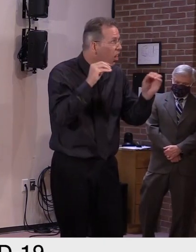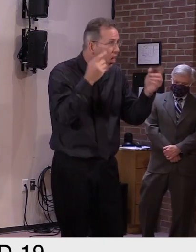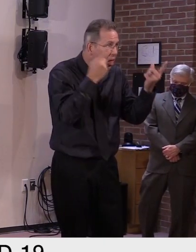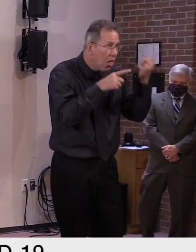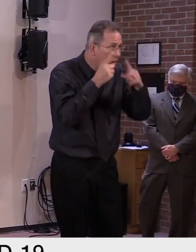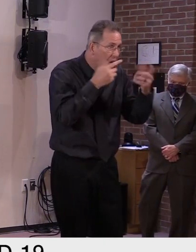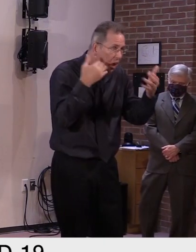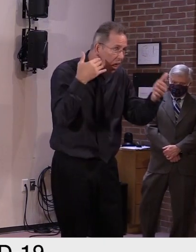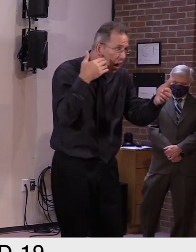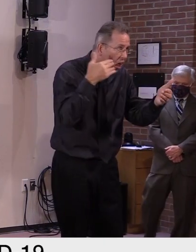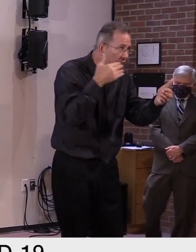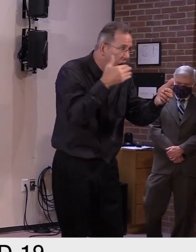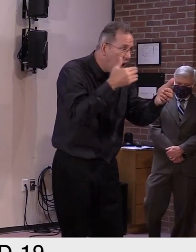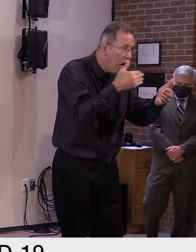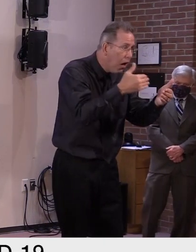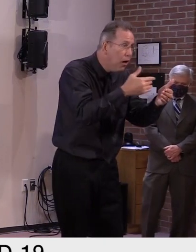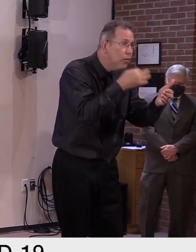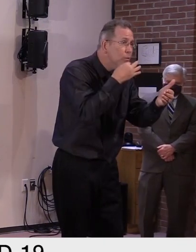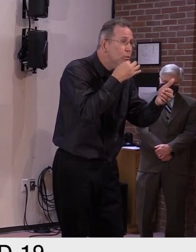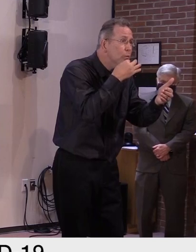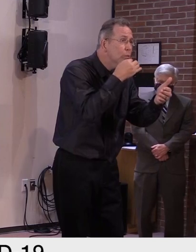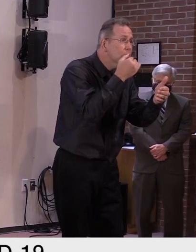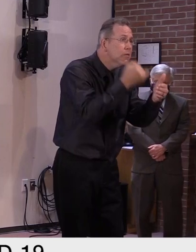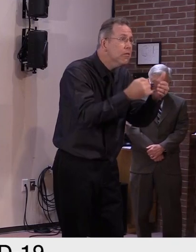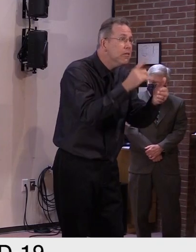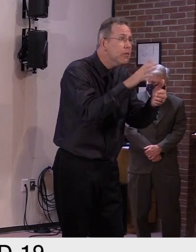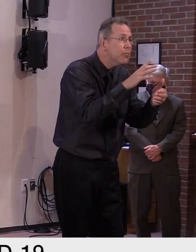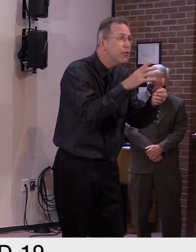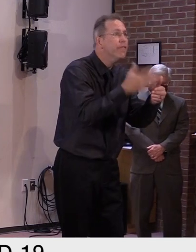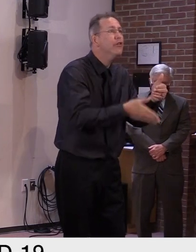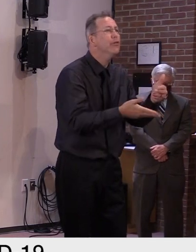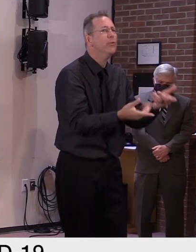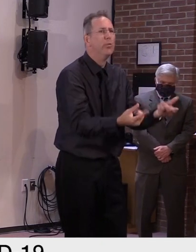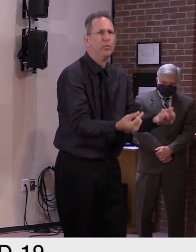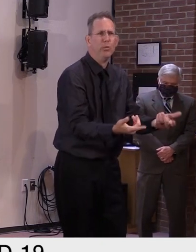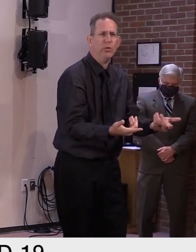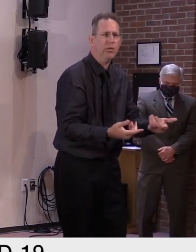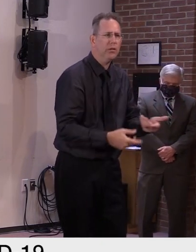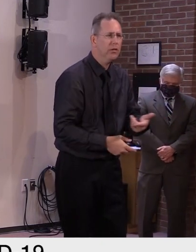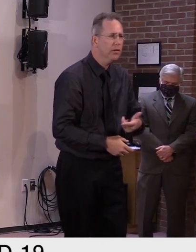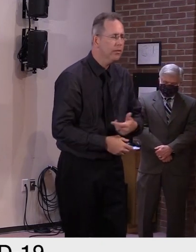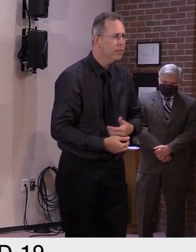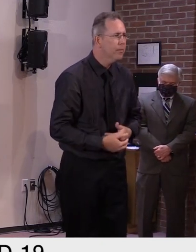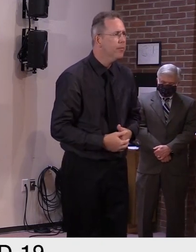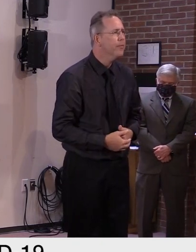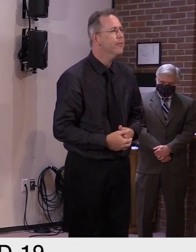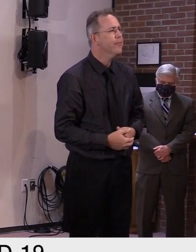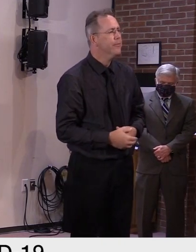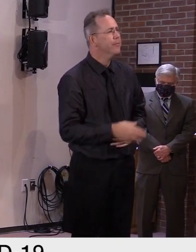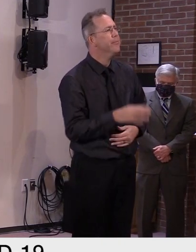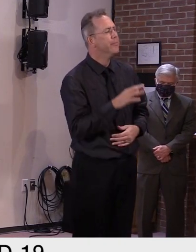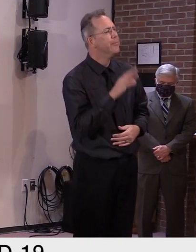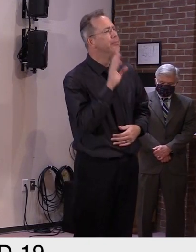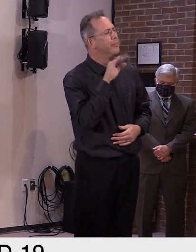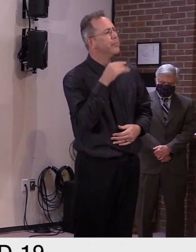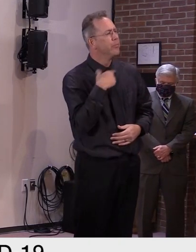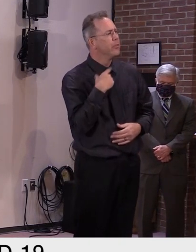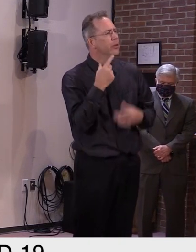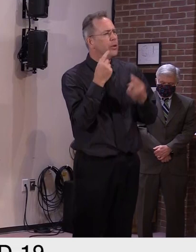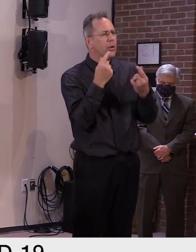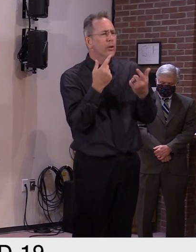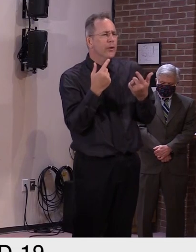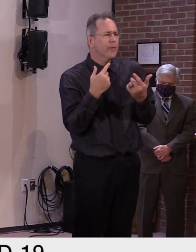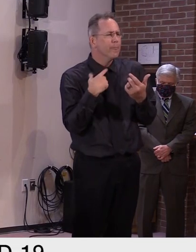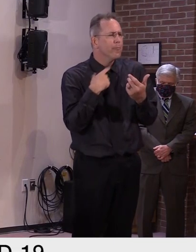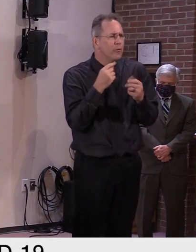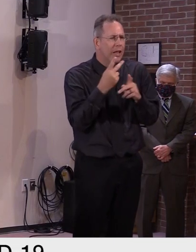Exactly. We're going to try and determine again what is available, but we have to be nimble and we have to be creative,